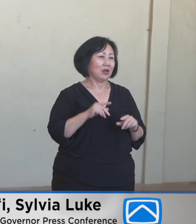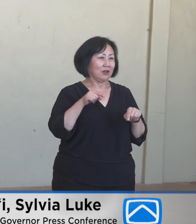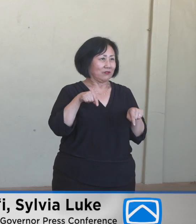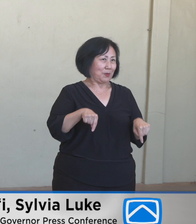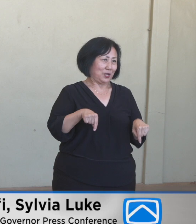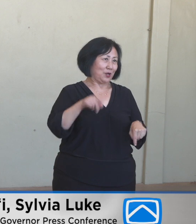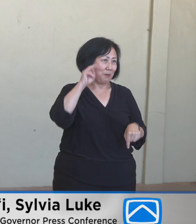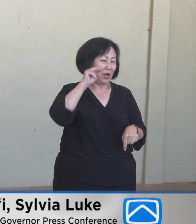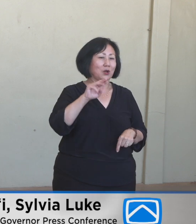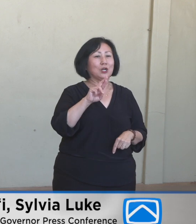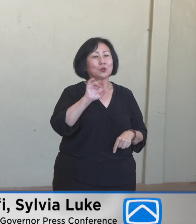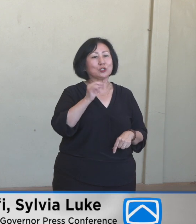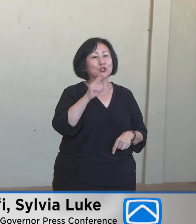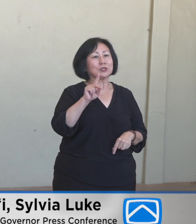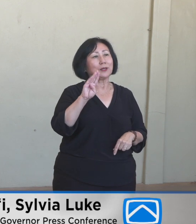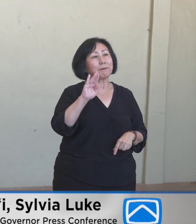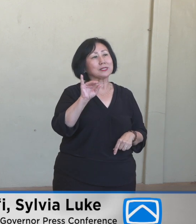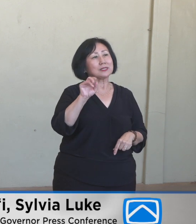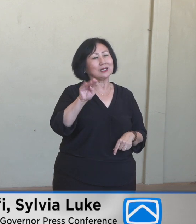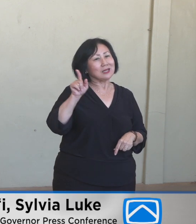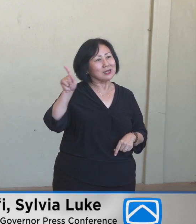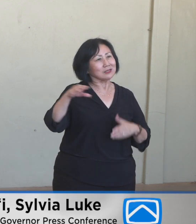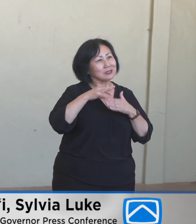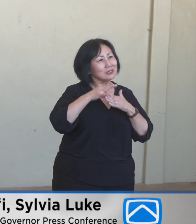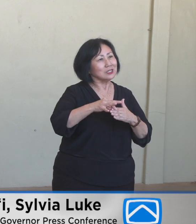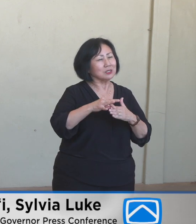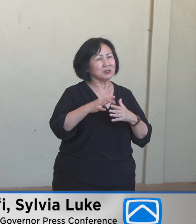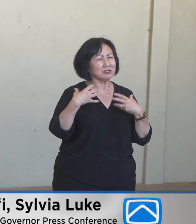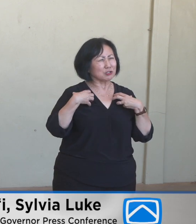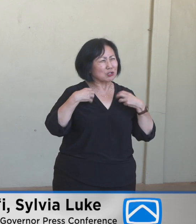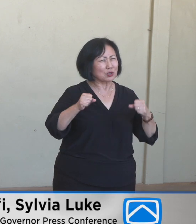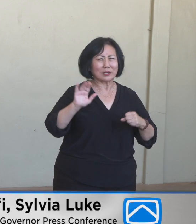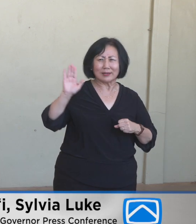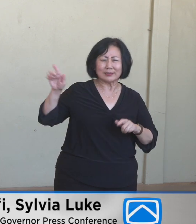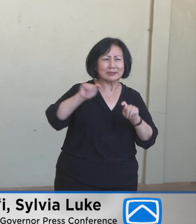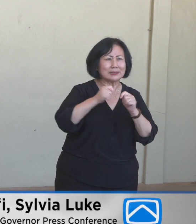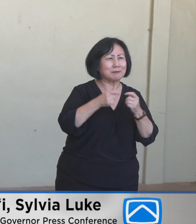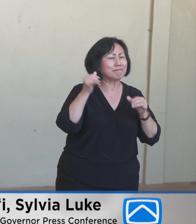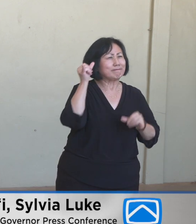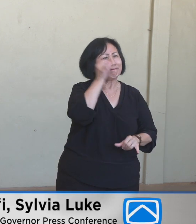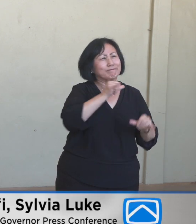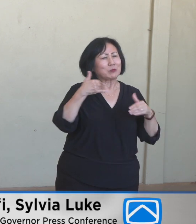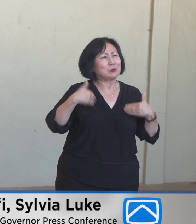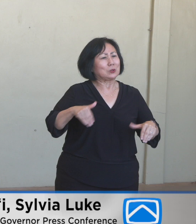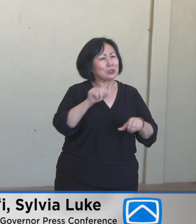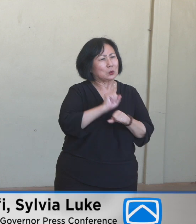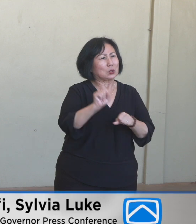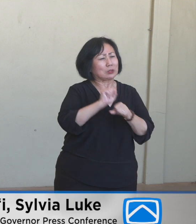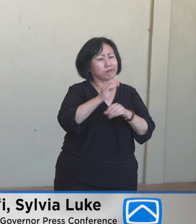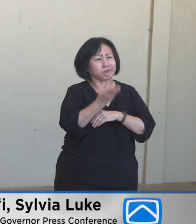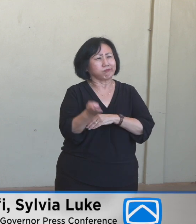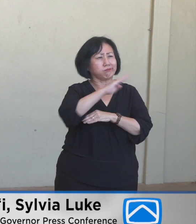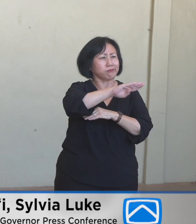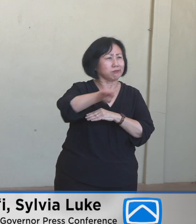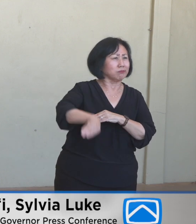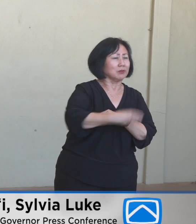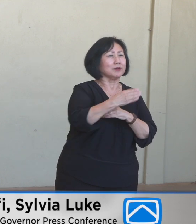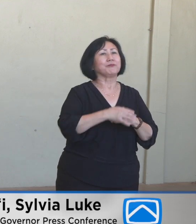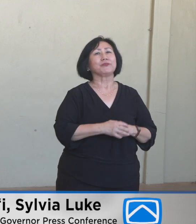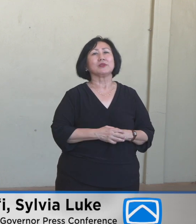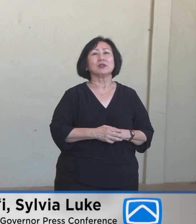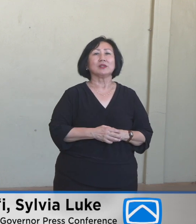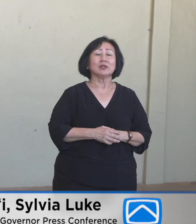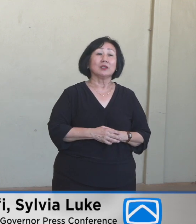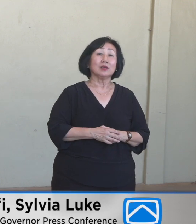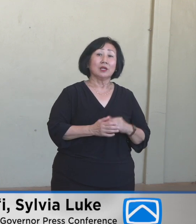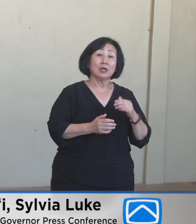Maui, Richard Bissen, for his leadership, his courage, his team, who has been working 24/7.